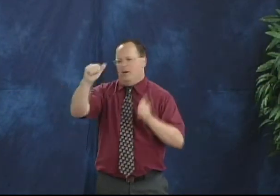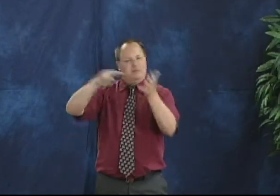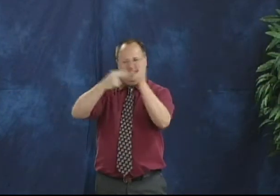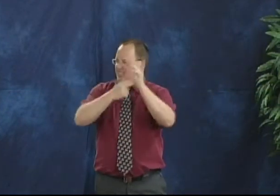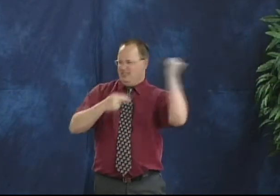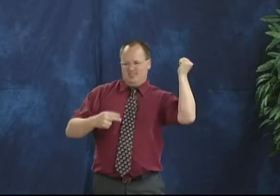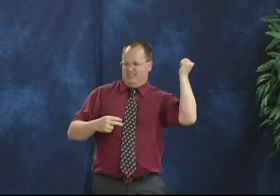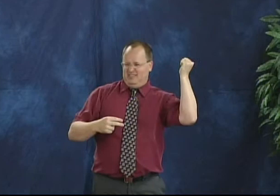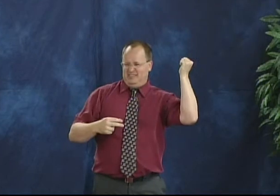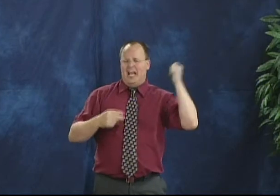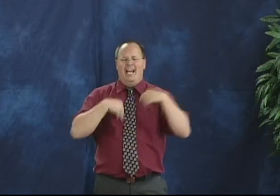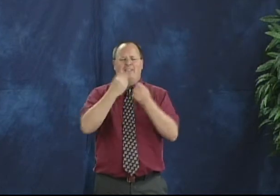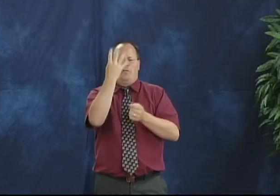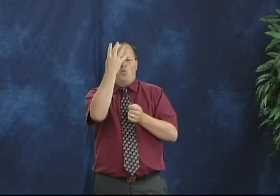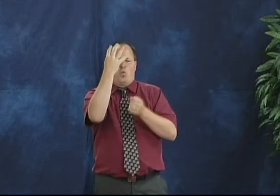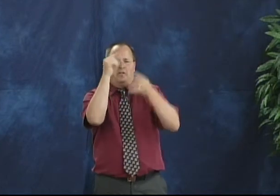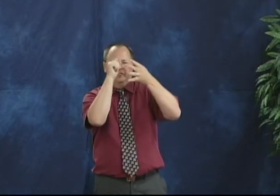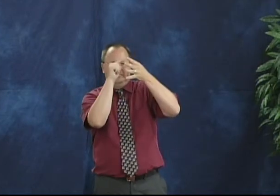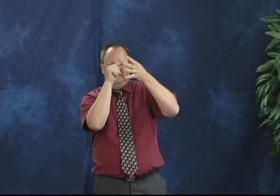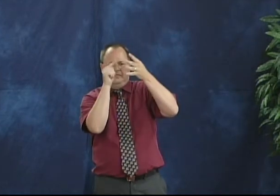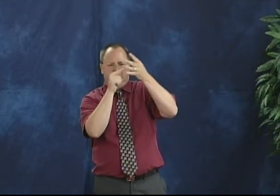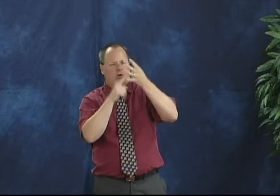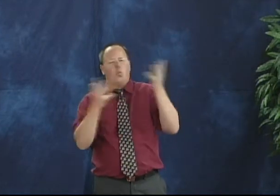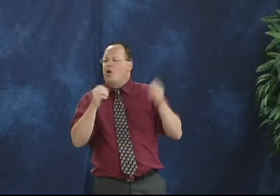First, I'd like to tell you what it does not mean.